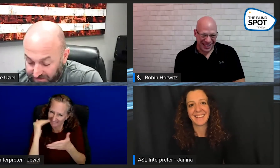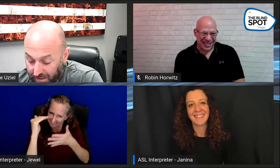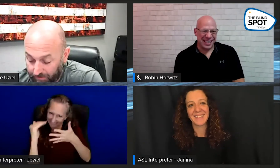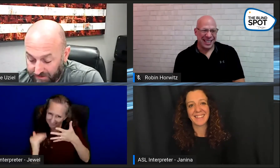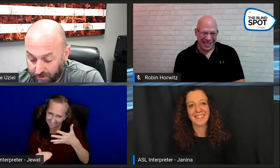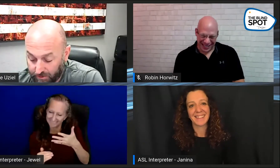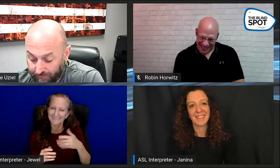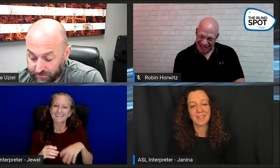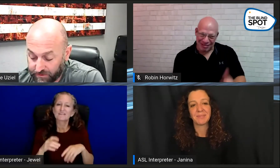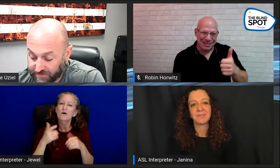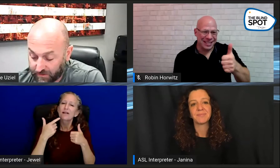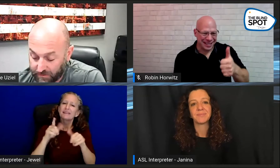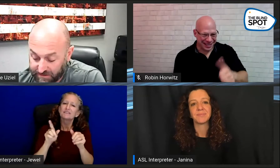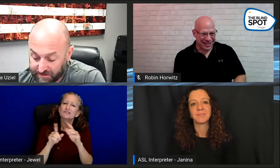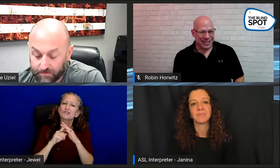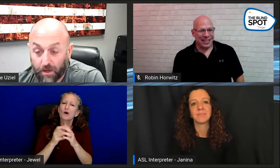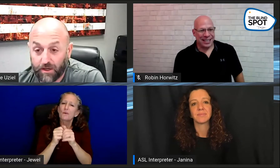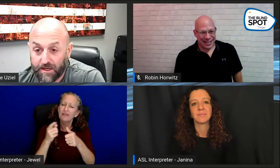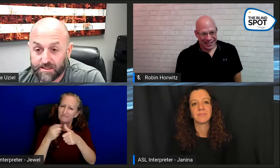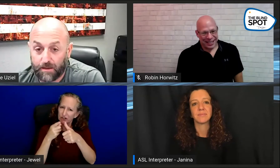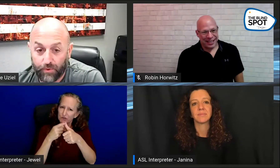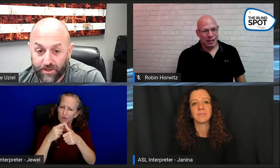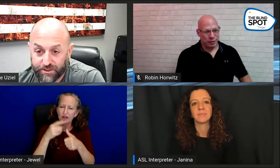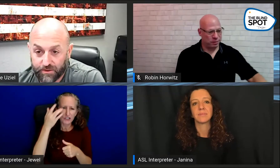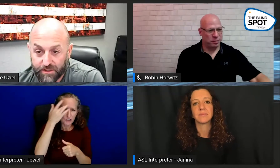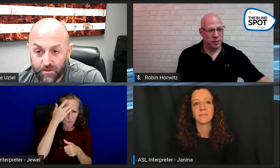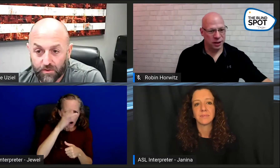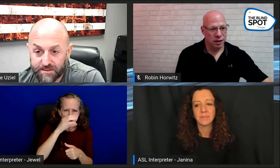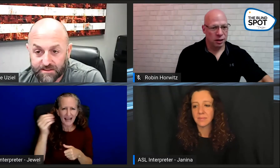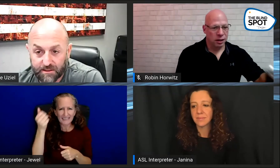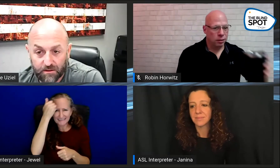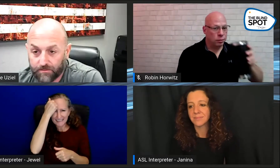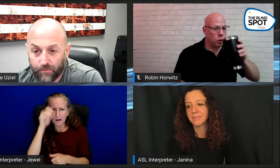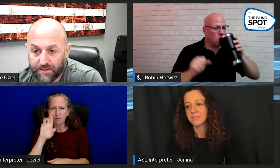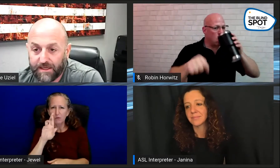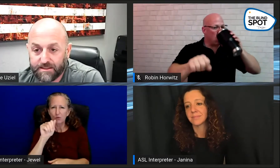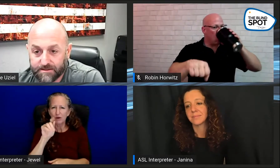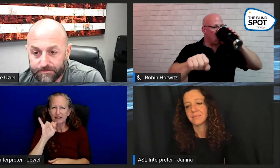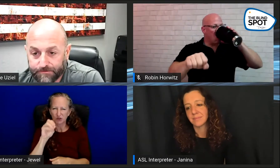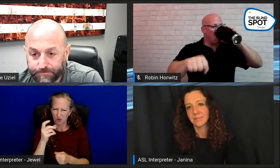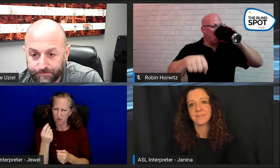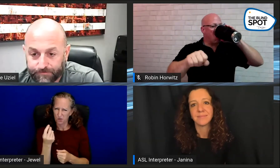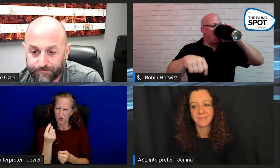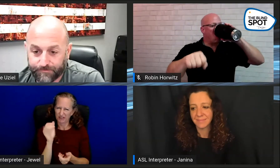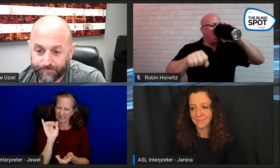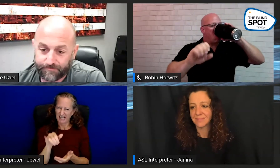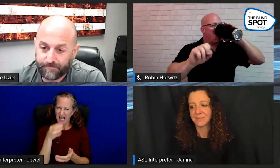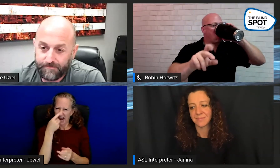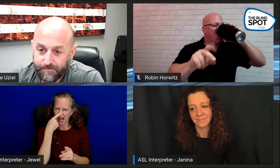start with the top one. So the first one you said was the smart and dumb ratio. Can you go into detail a little bit what that is?